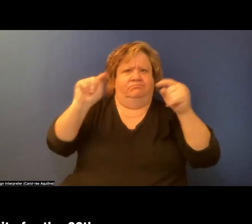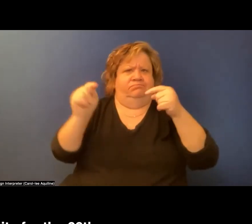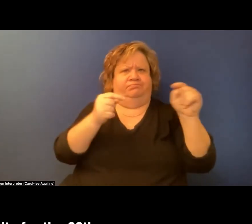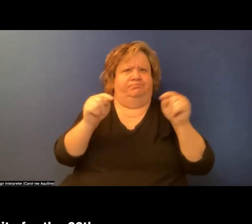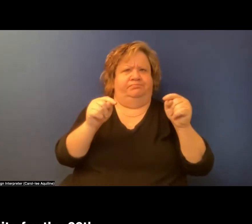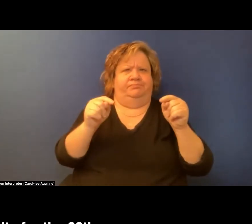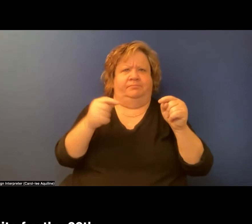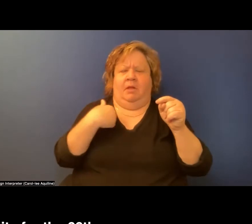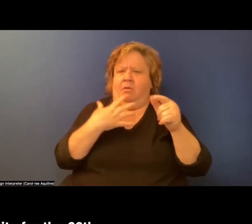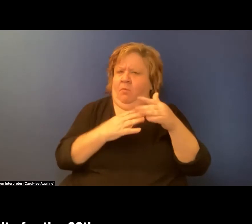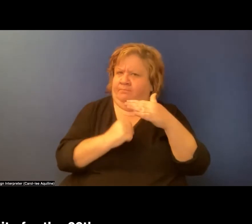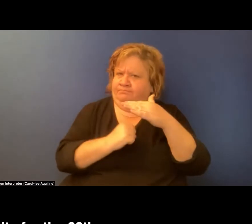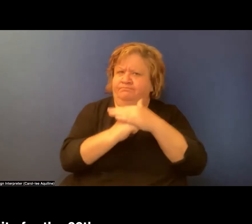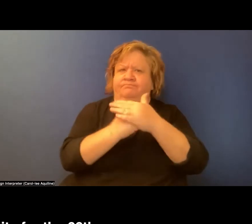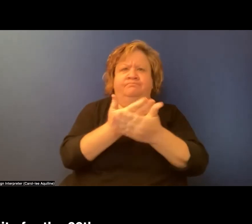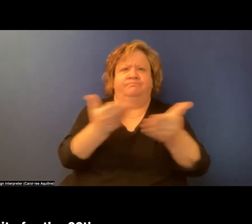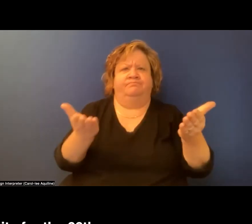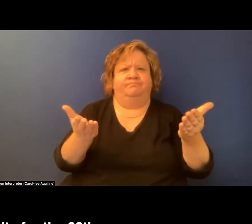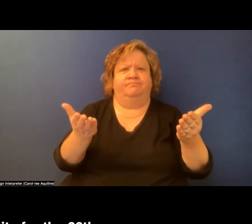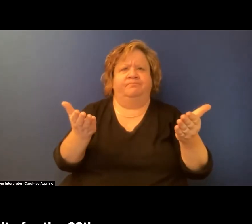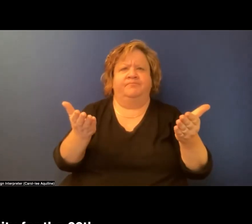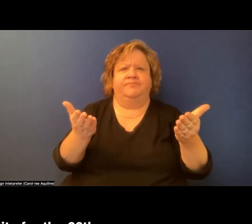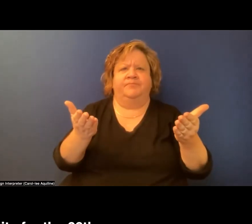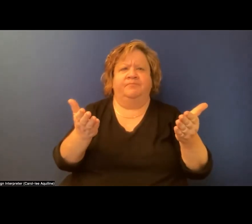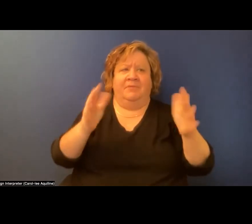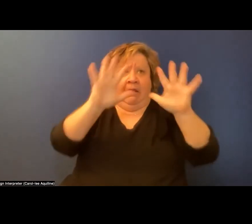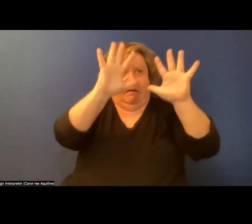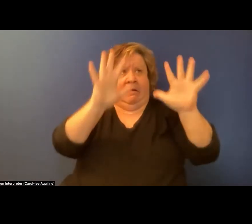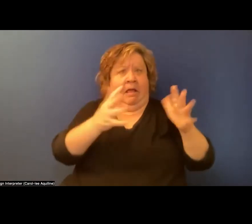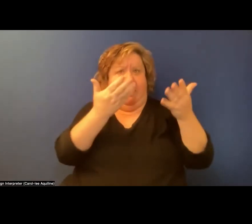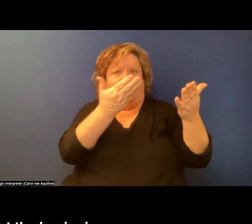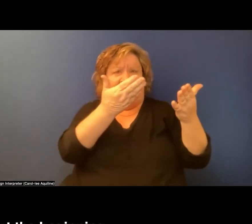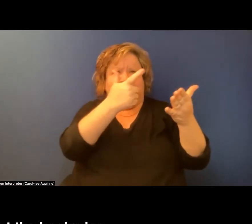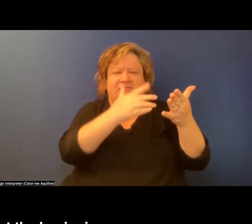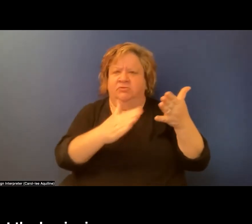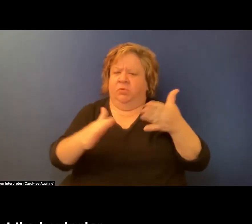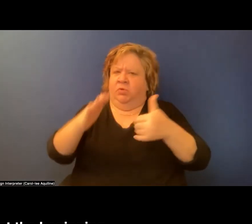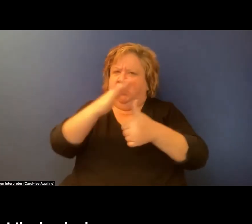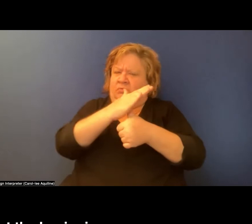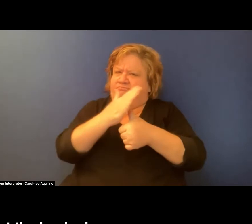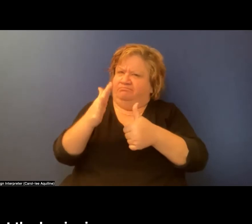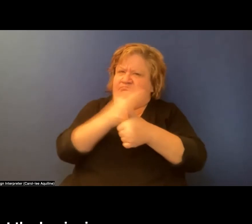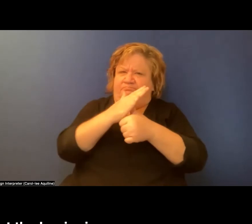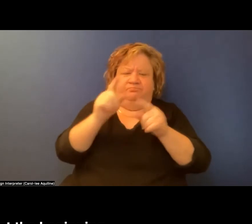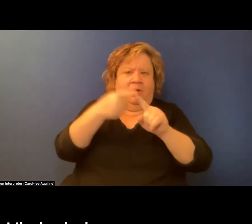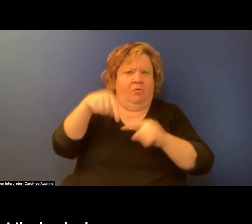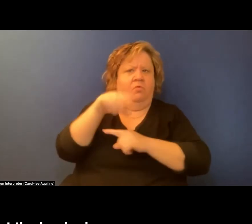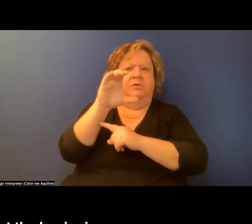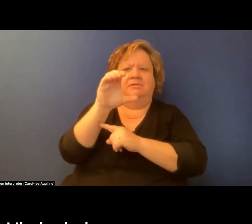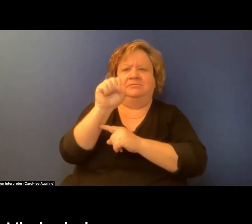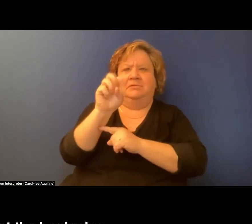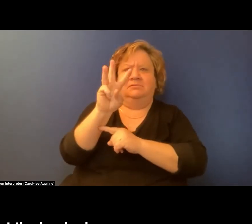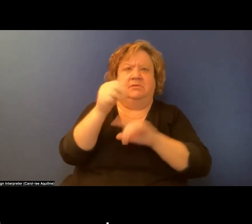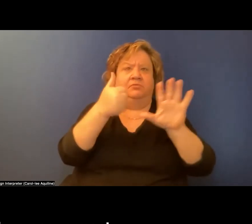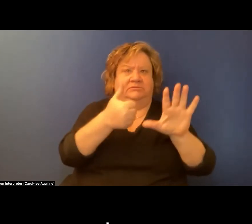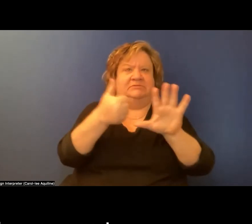which is also the priority theme for the 66 Commission on the Status of Women. Now, I want to reiterate at the beginning UN Women's